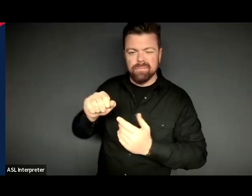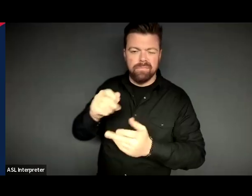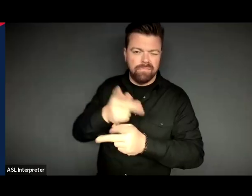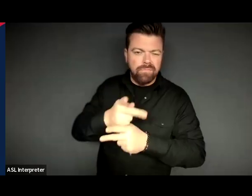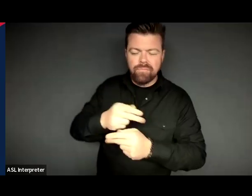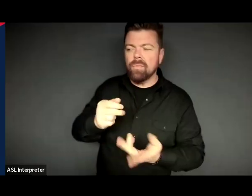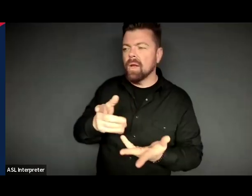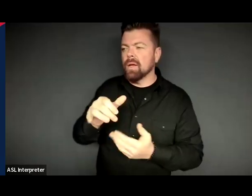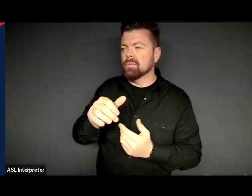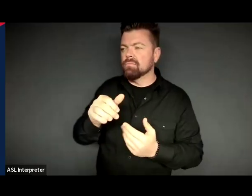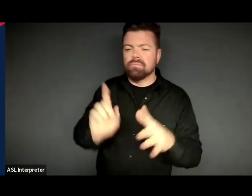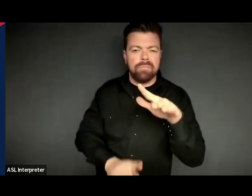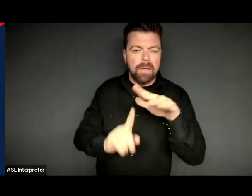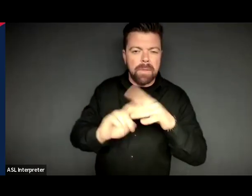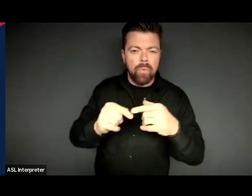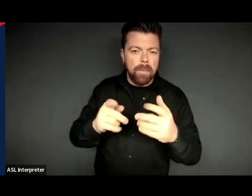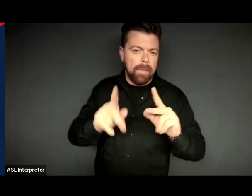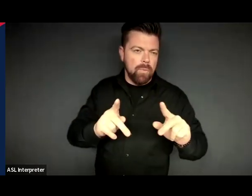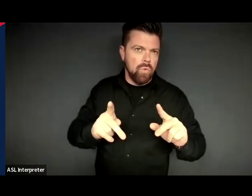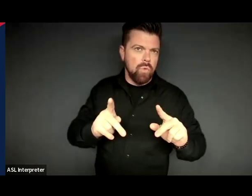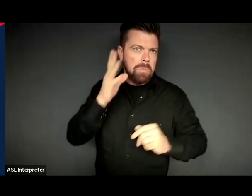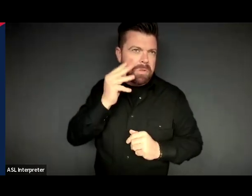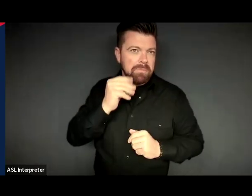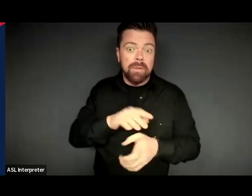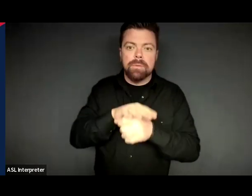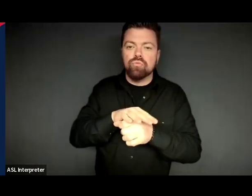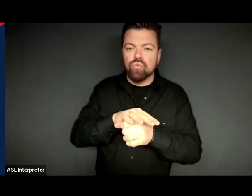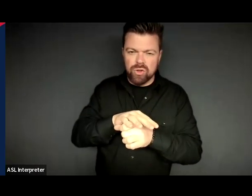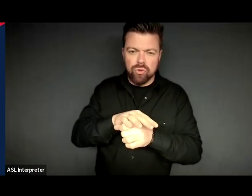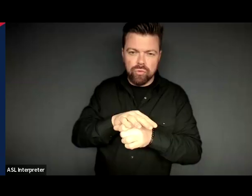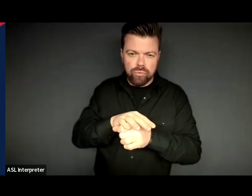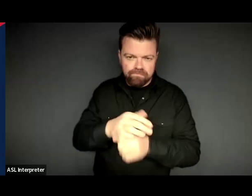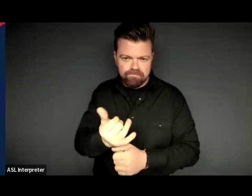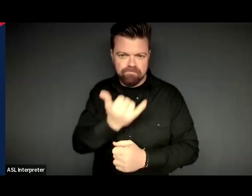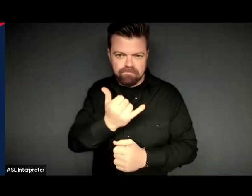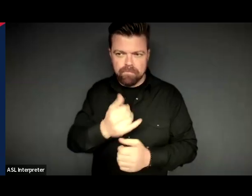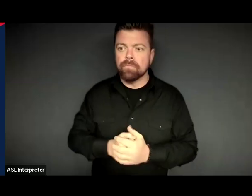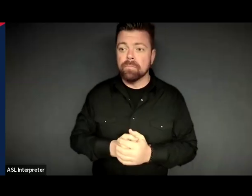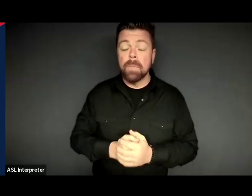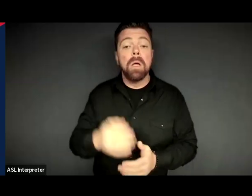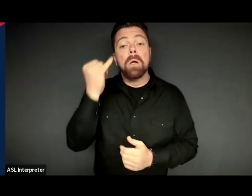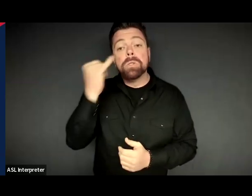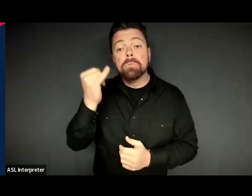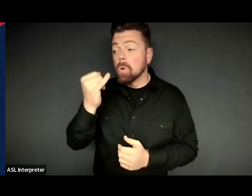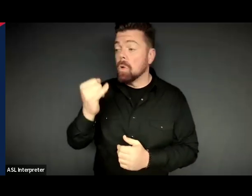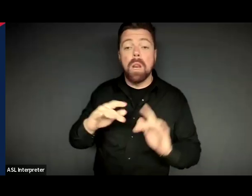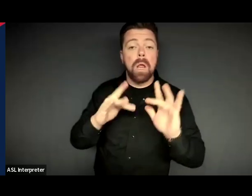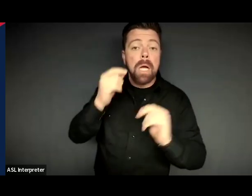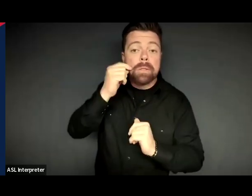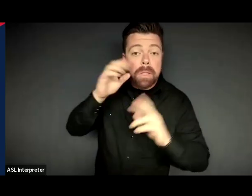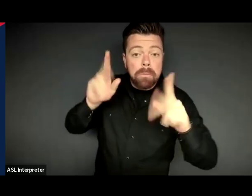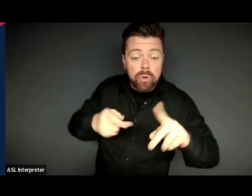only after people have a pressure injury. Now, if you're a lightly pigmented skin